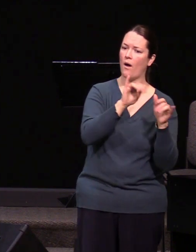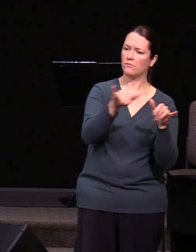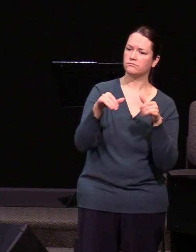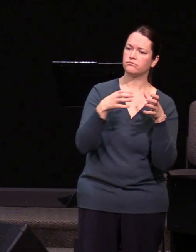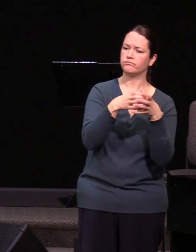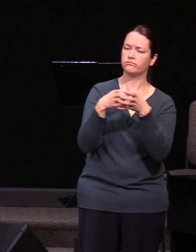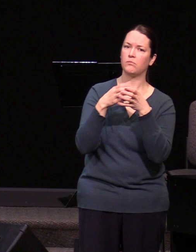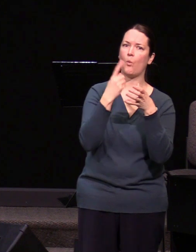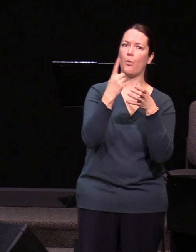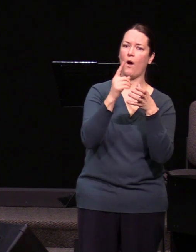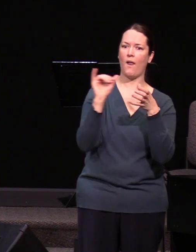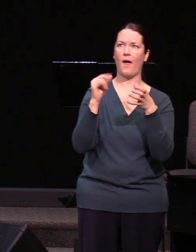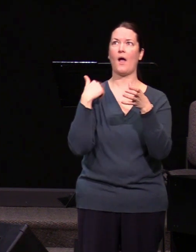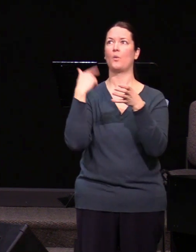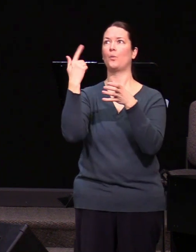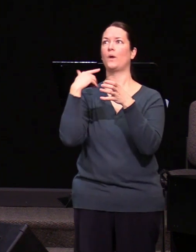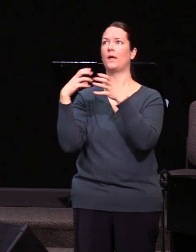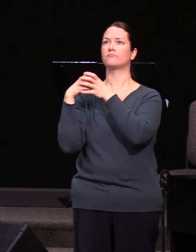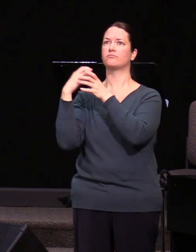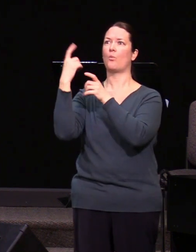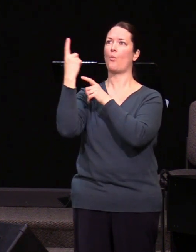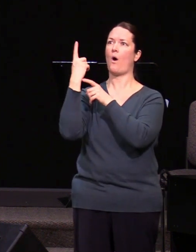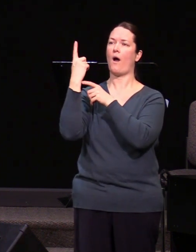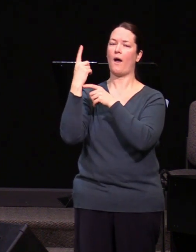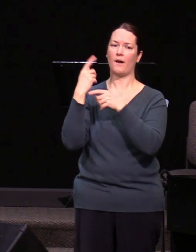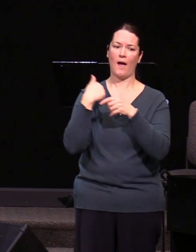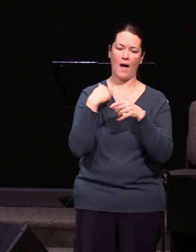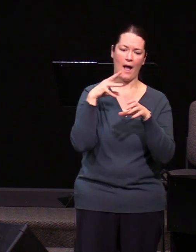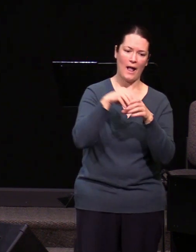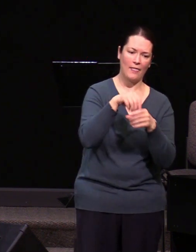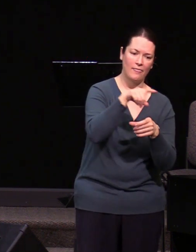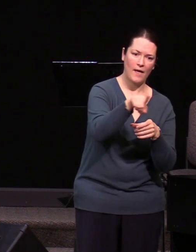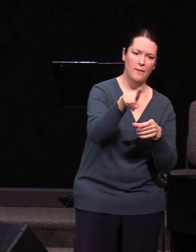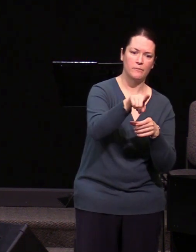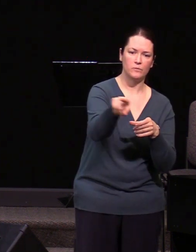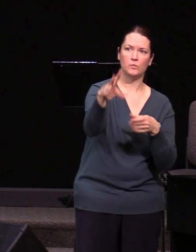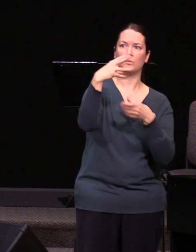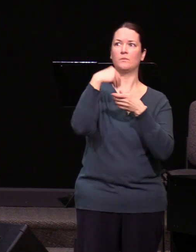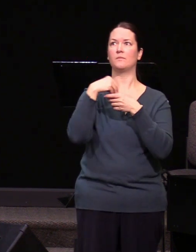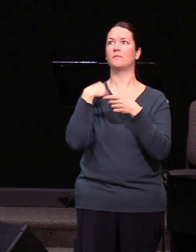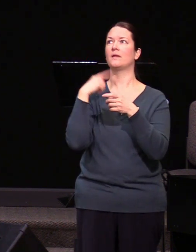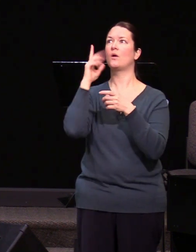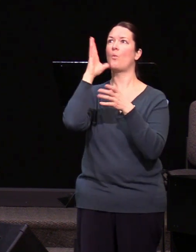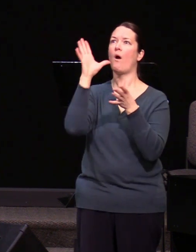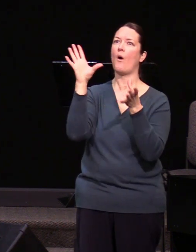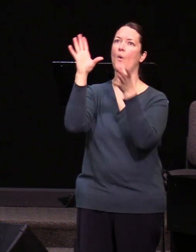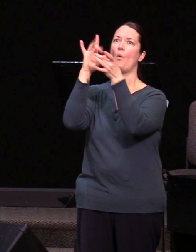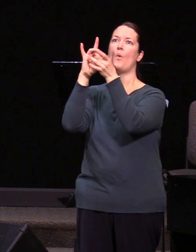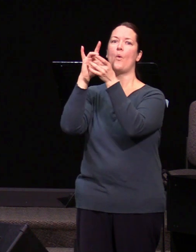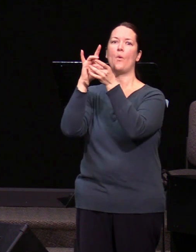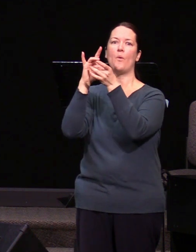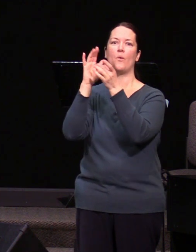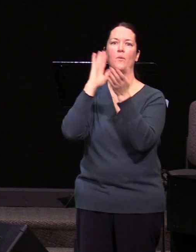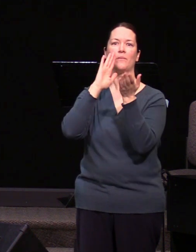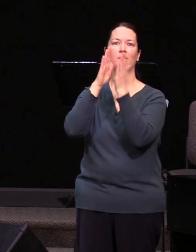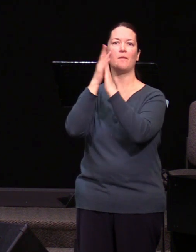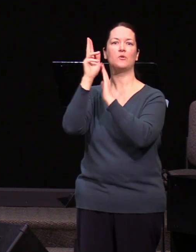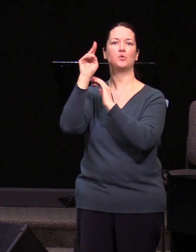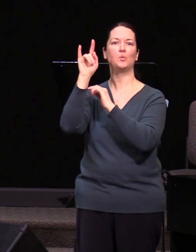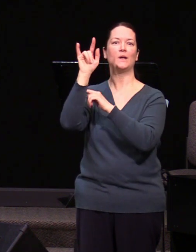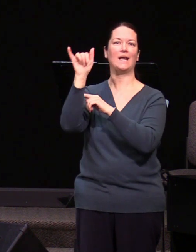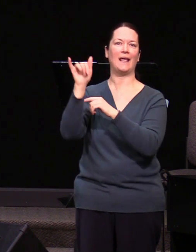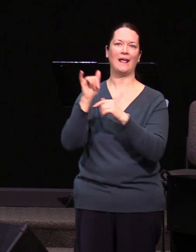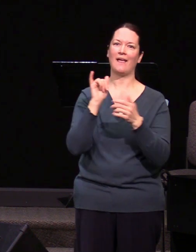one. I in them and you in me, so that they may be brought to complete unity. Hey, that rhymes.